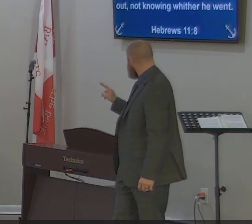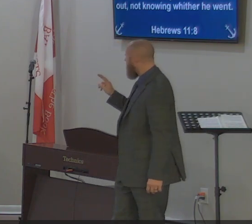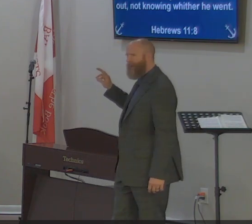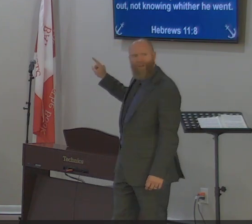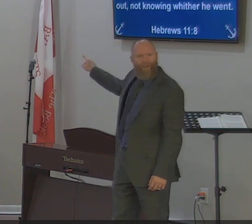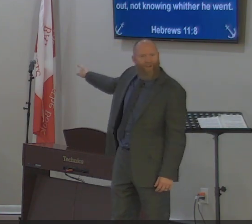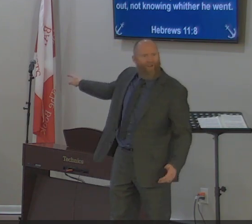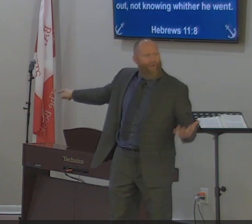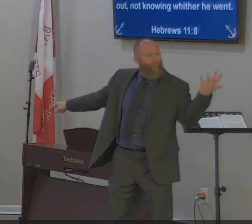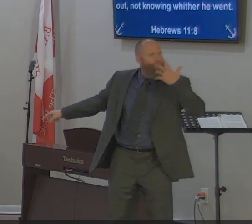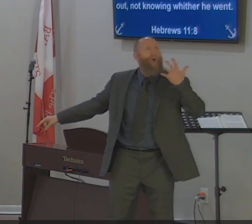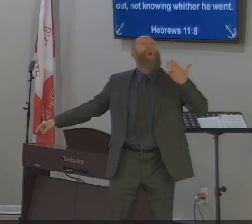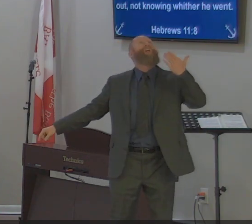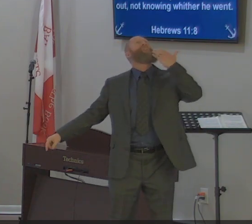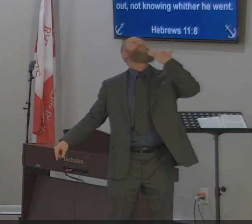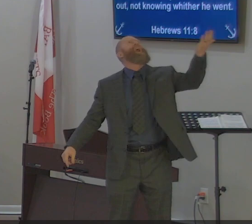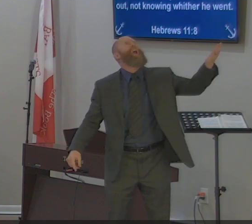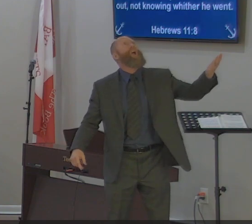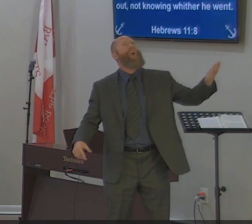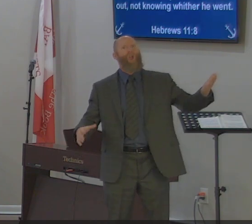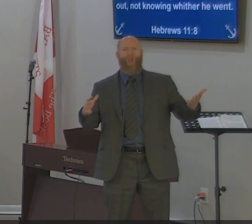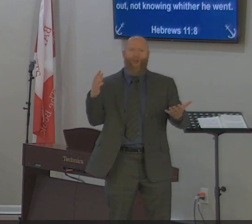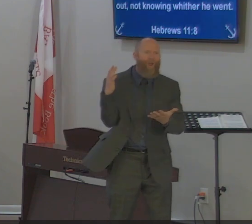and what God lets you be a part of.